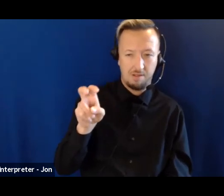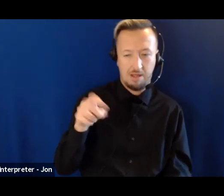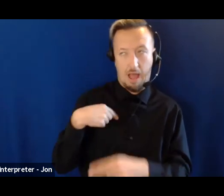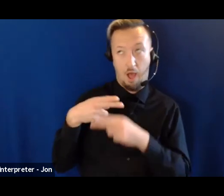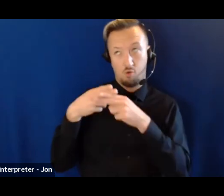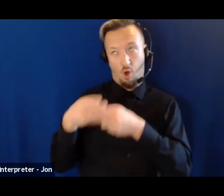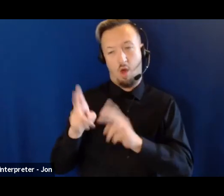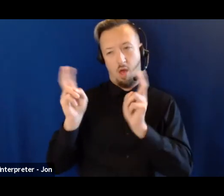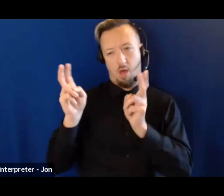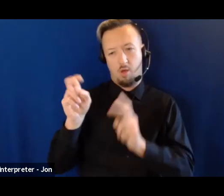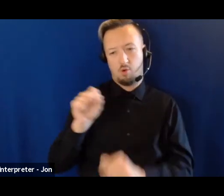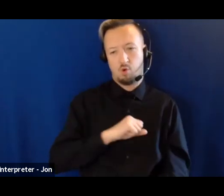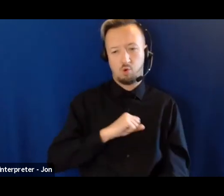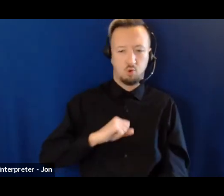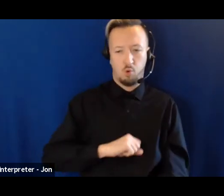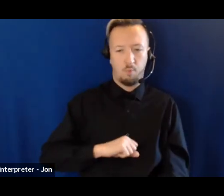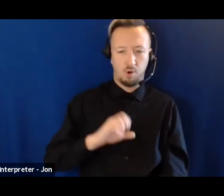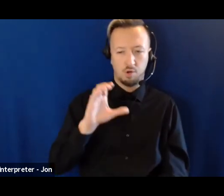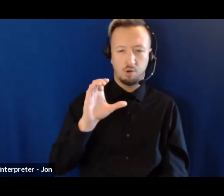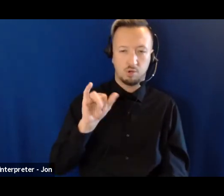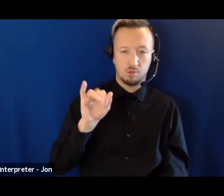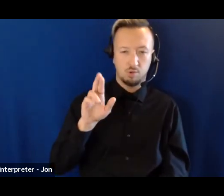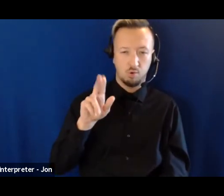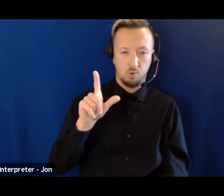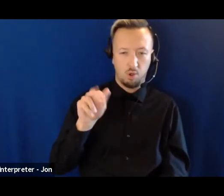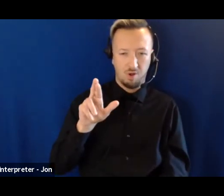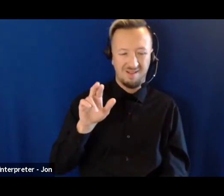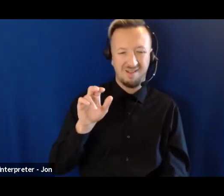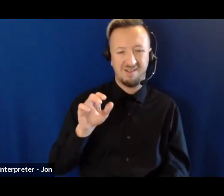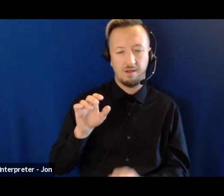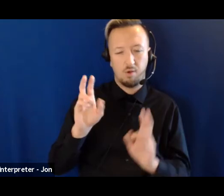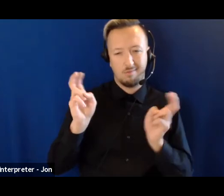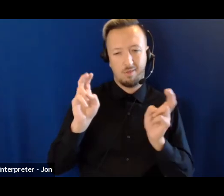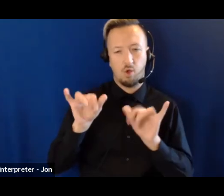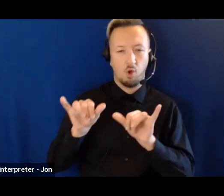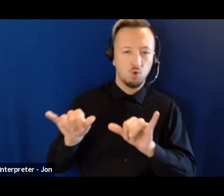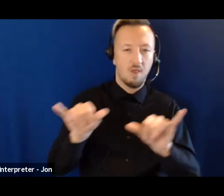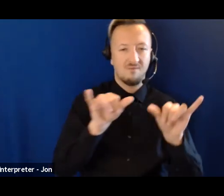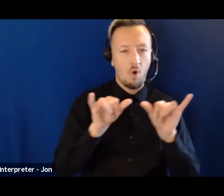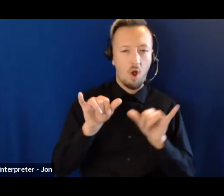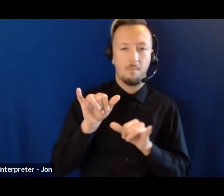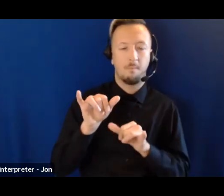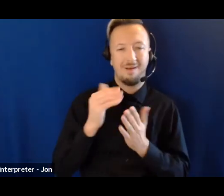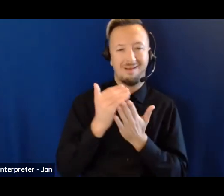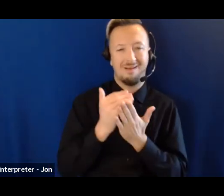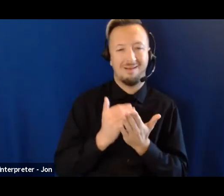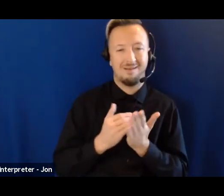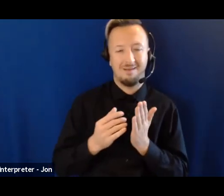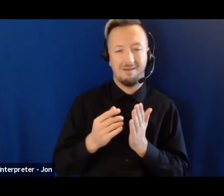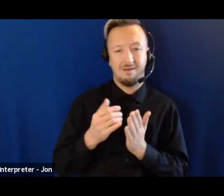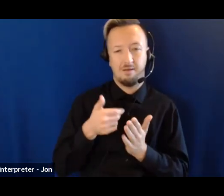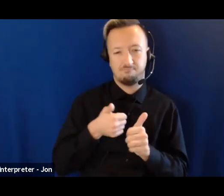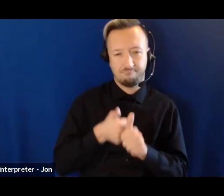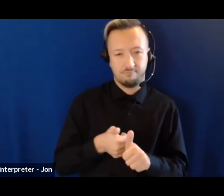circular, but it's uniform guidance. And this is one that I think a lot of SILCs also don't realize that they have to